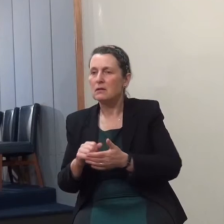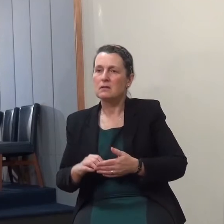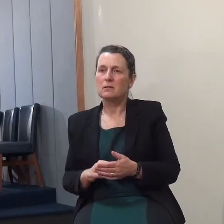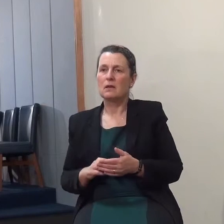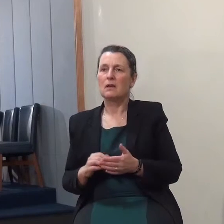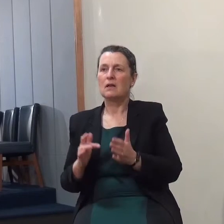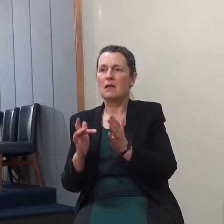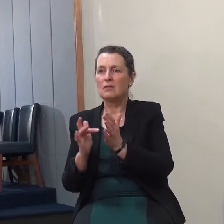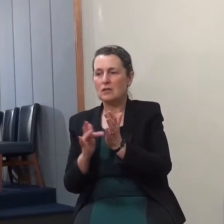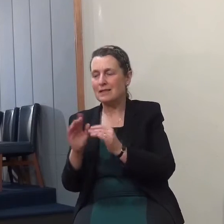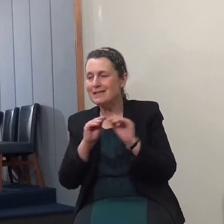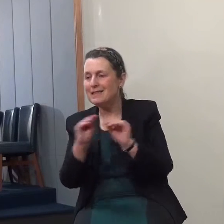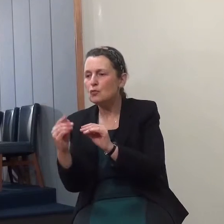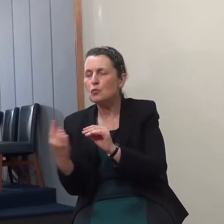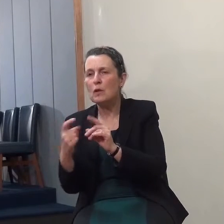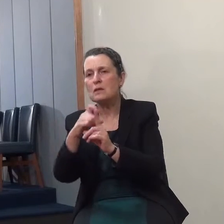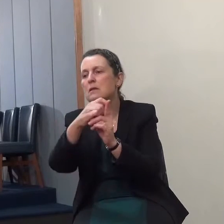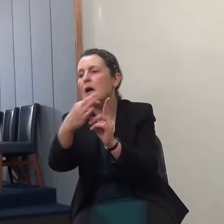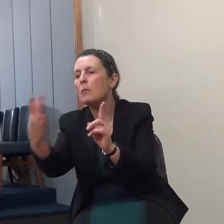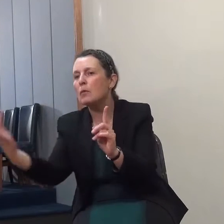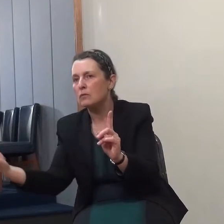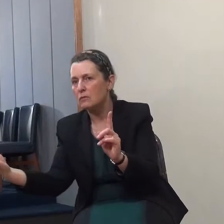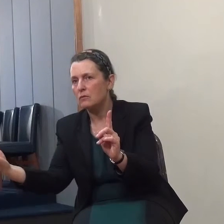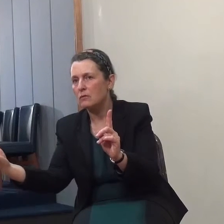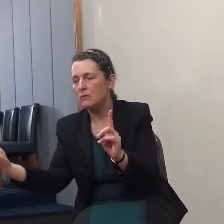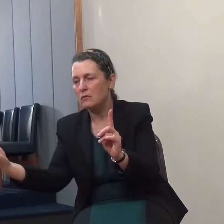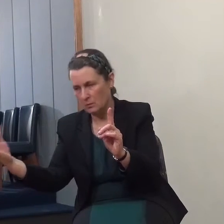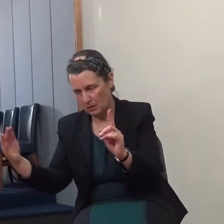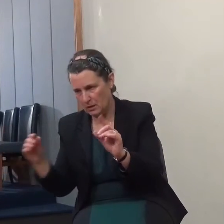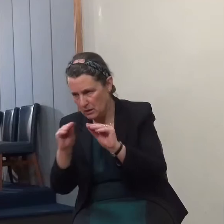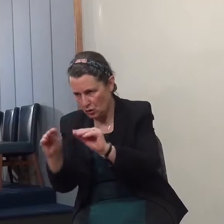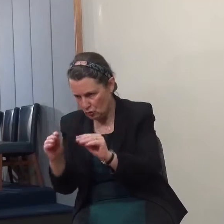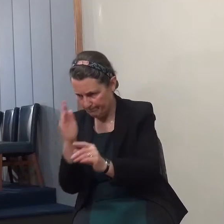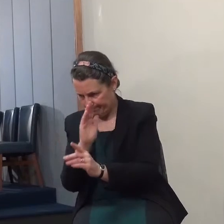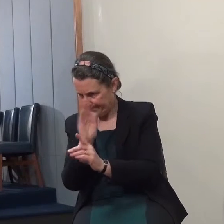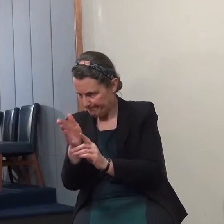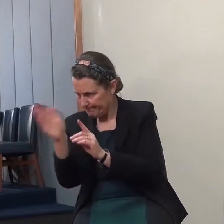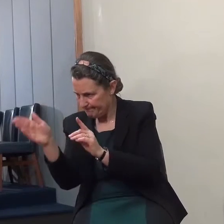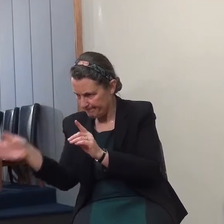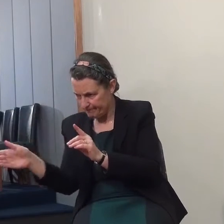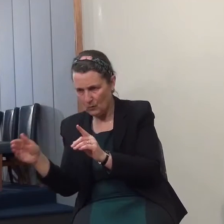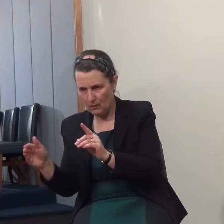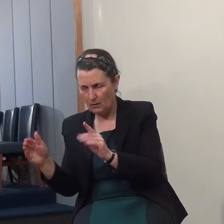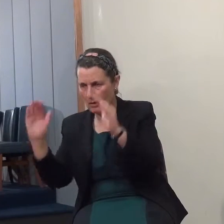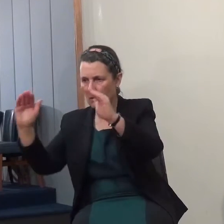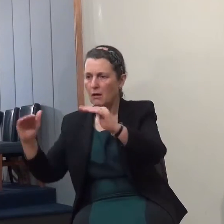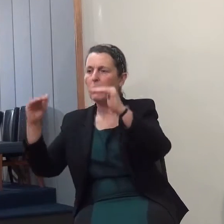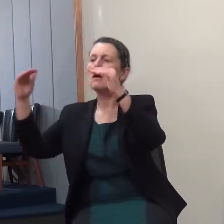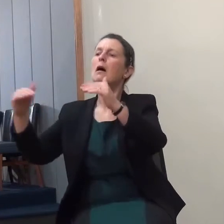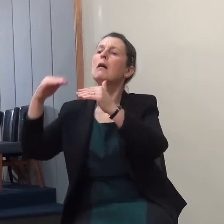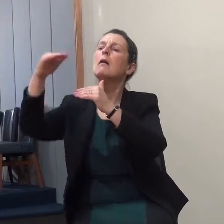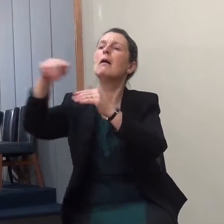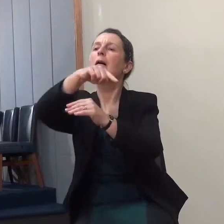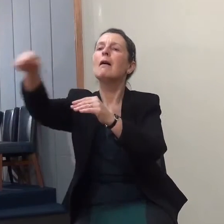see. But at the same time, it was public. What was told to the disciples, Chapter 5